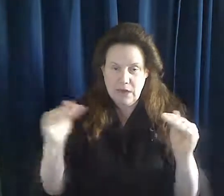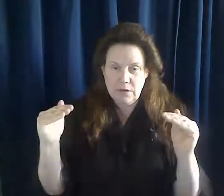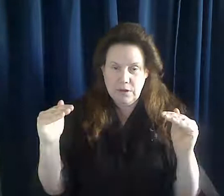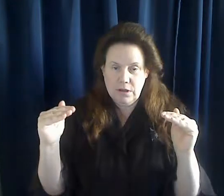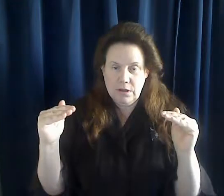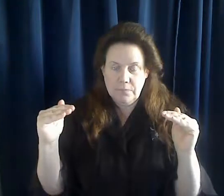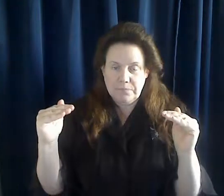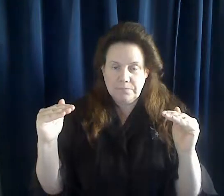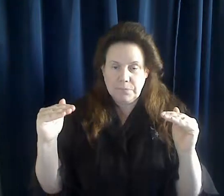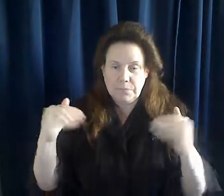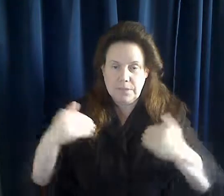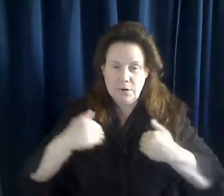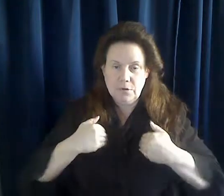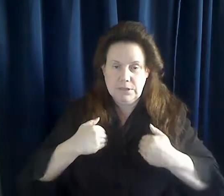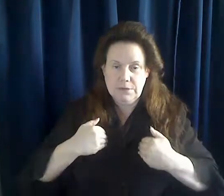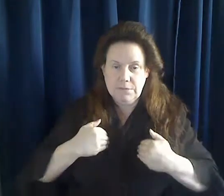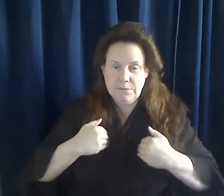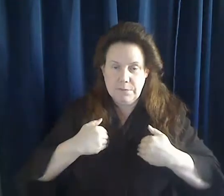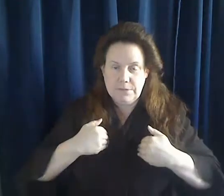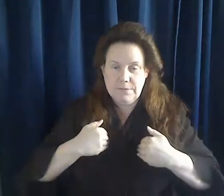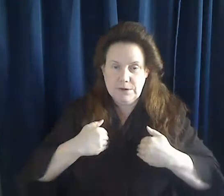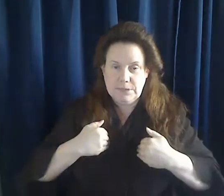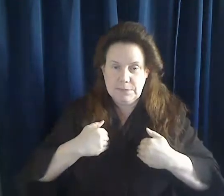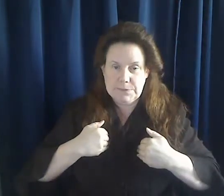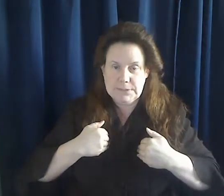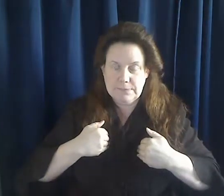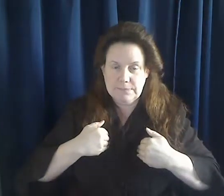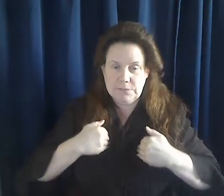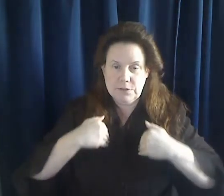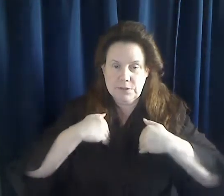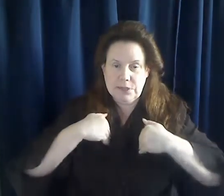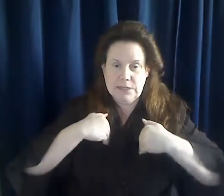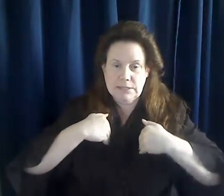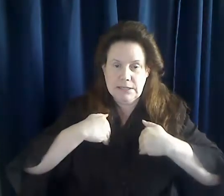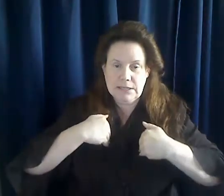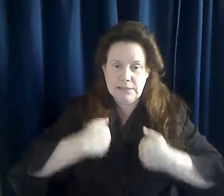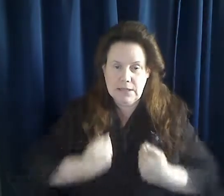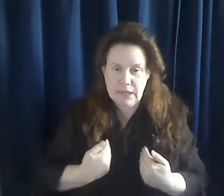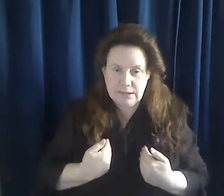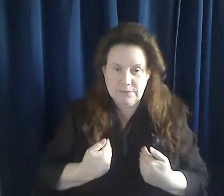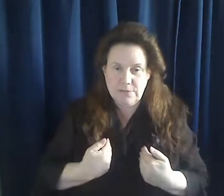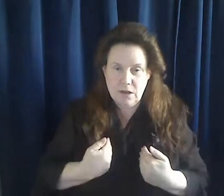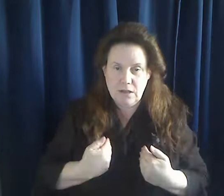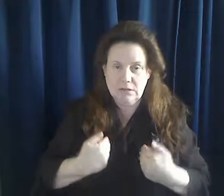how, only you bring the fingertips to the chest and let the hand fall.